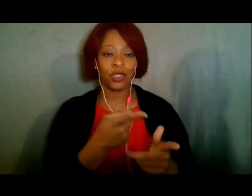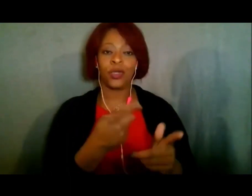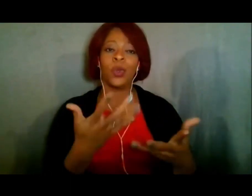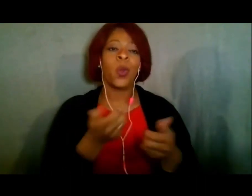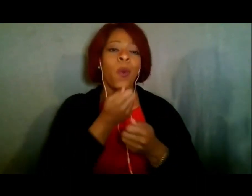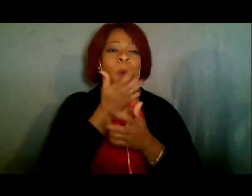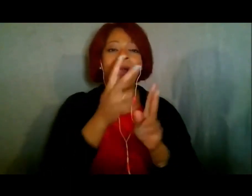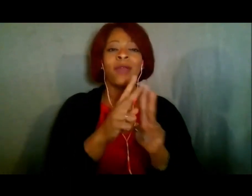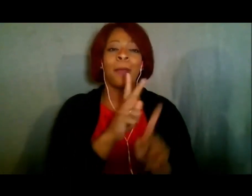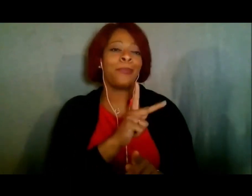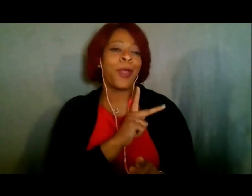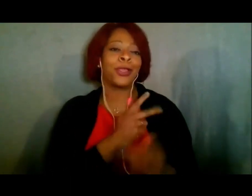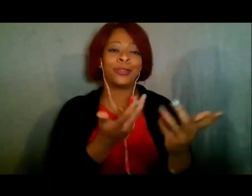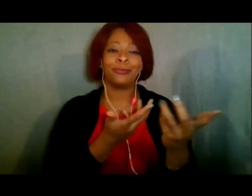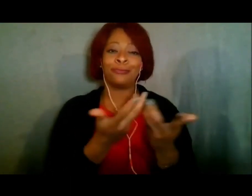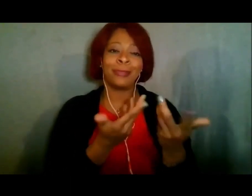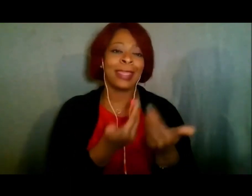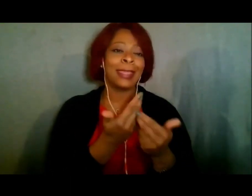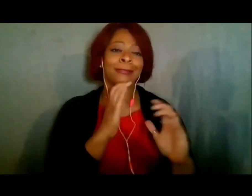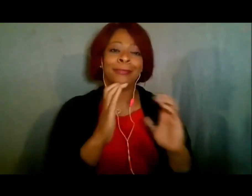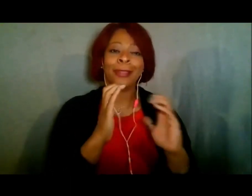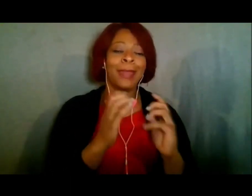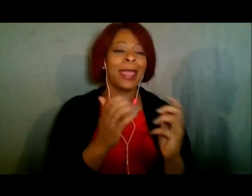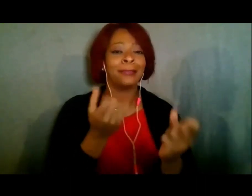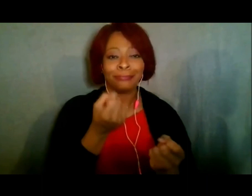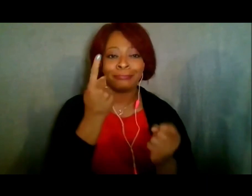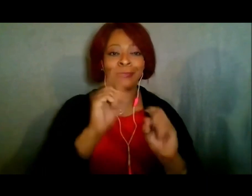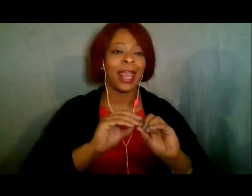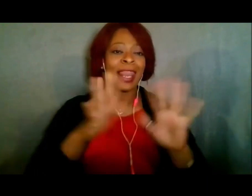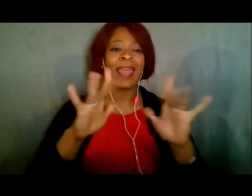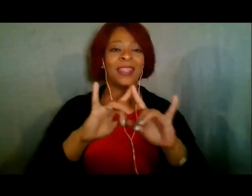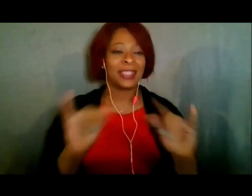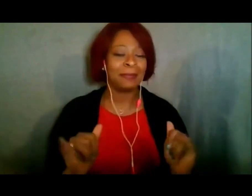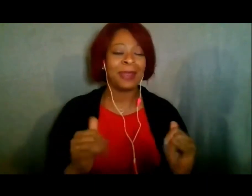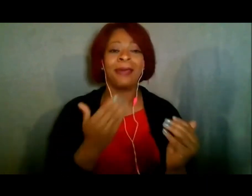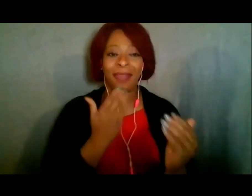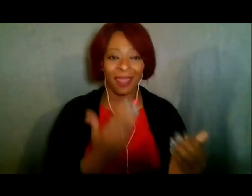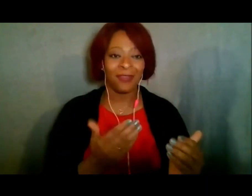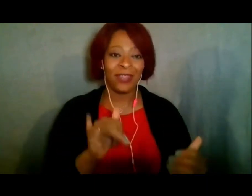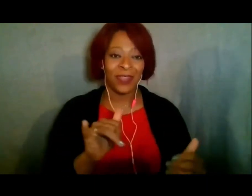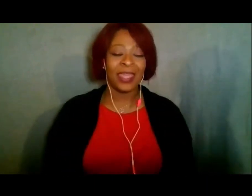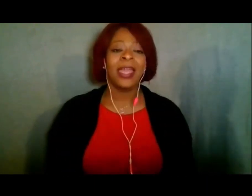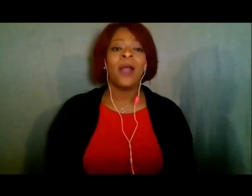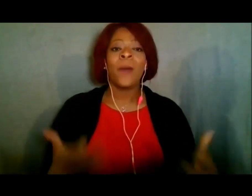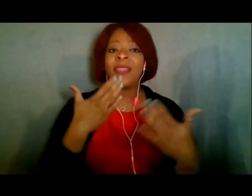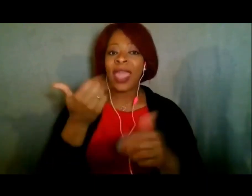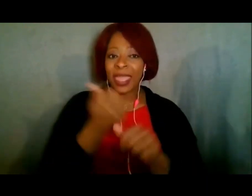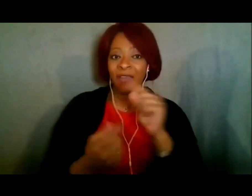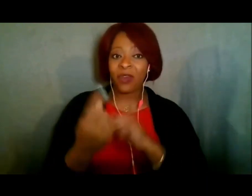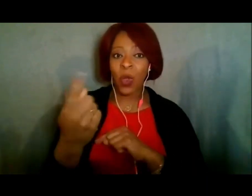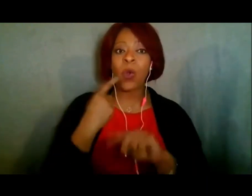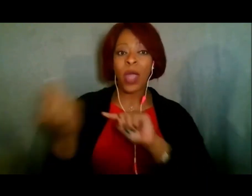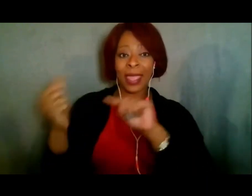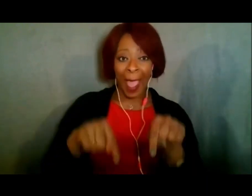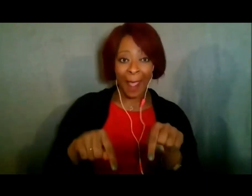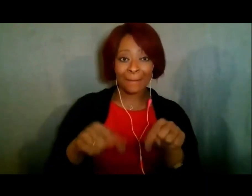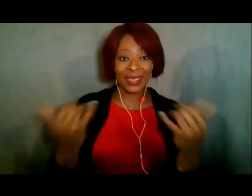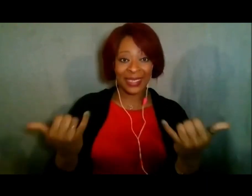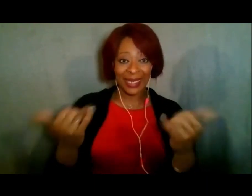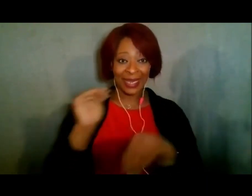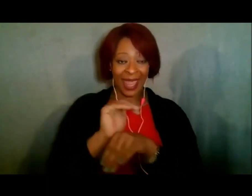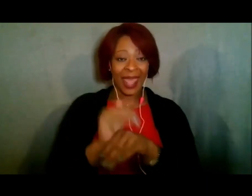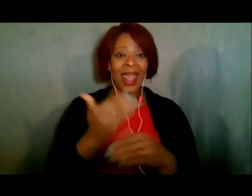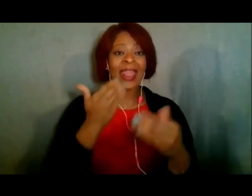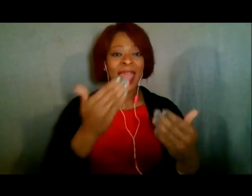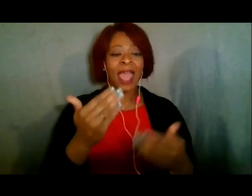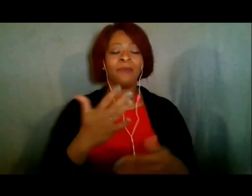and personable and made it easily relatable and understandable at the same time. I want to thank everybody who attended tonight, and thank you